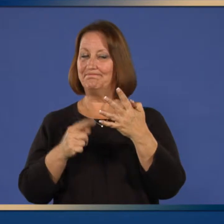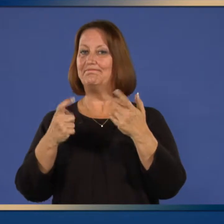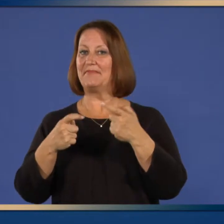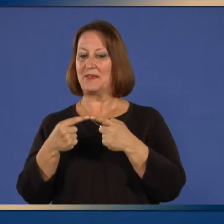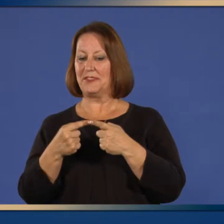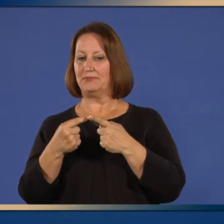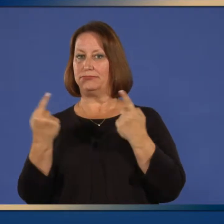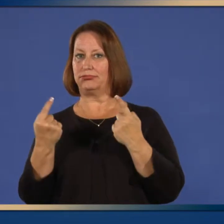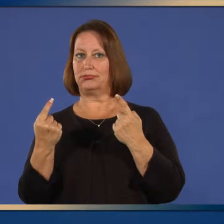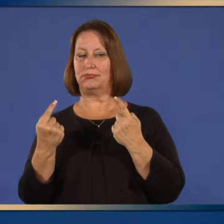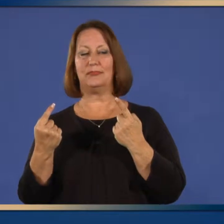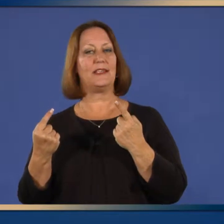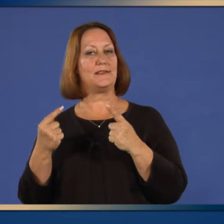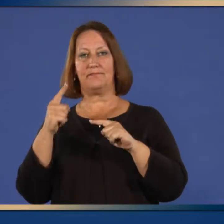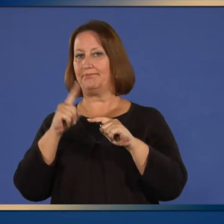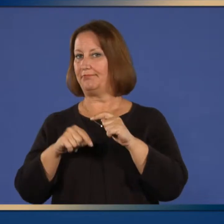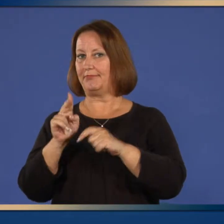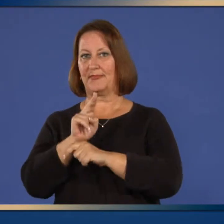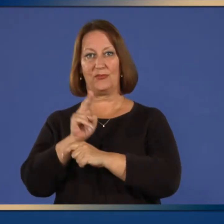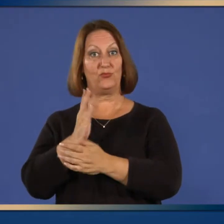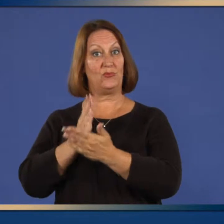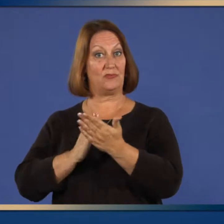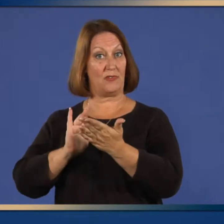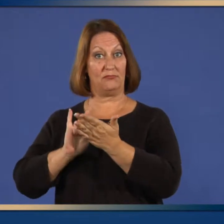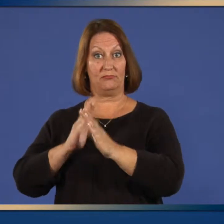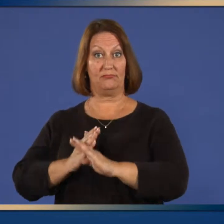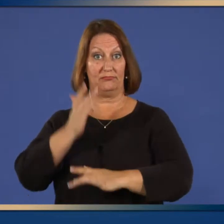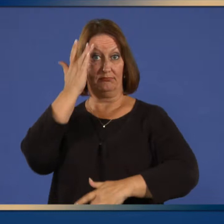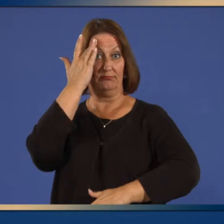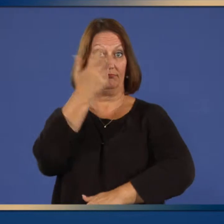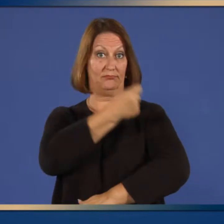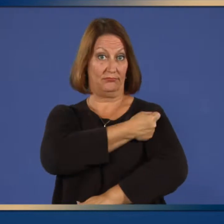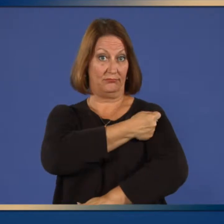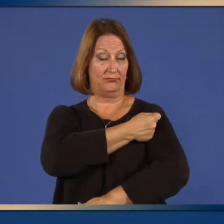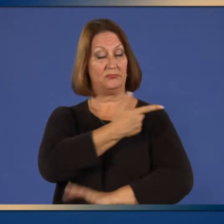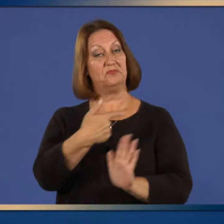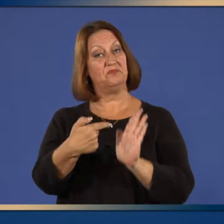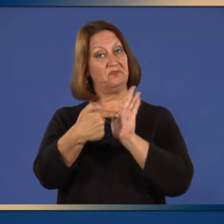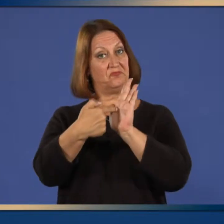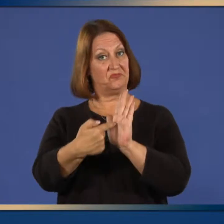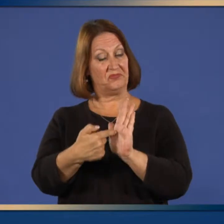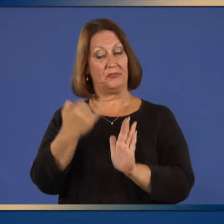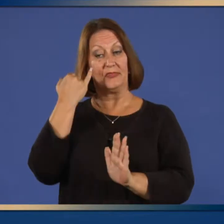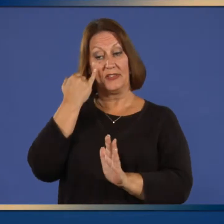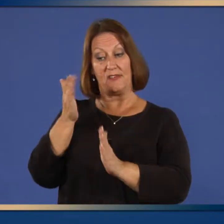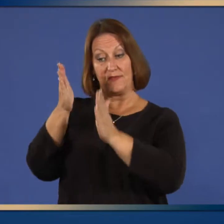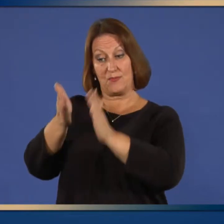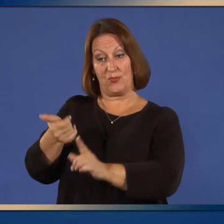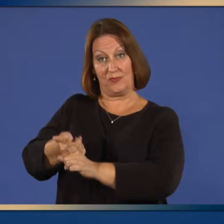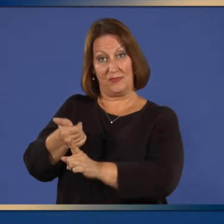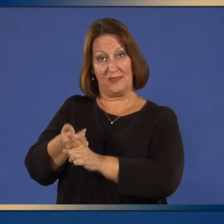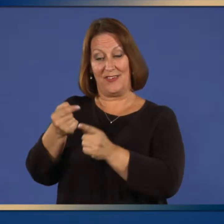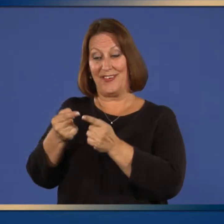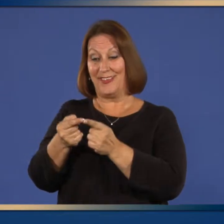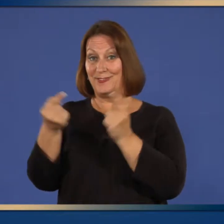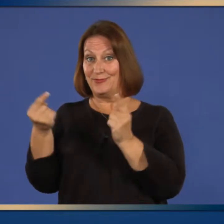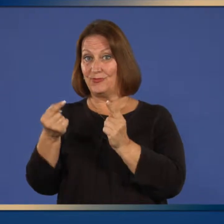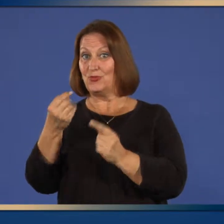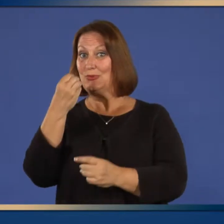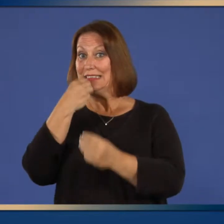person experiences anaphylaxis after eating eggs, do not administer the influenza